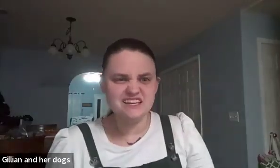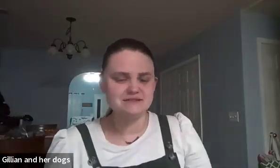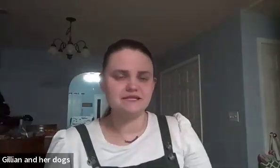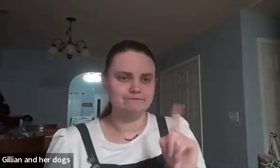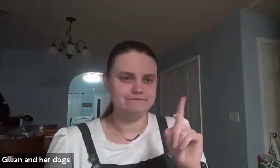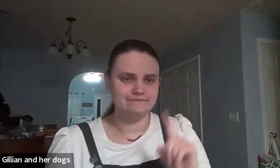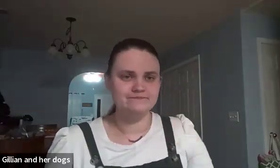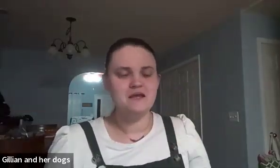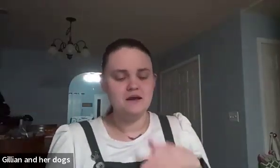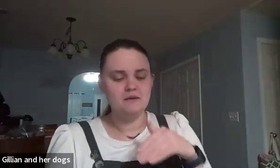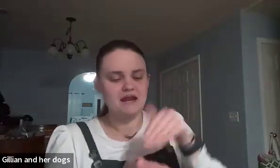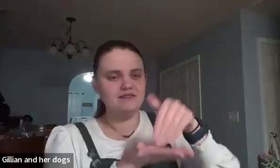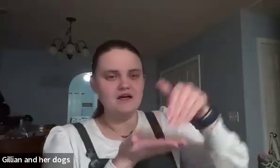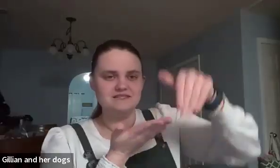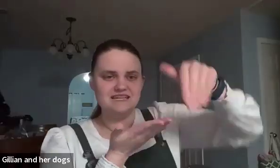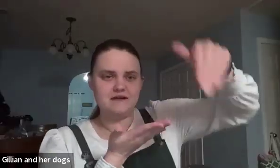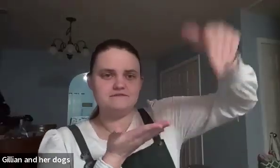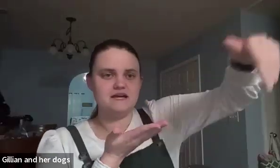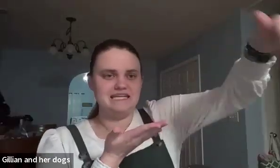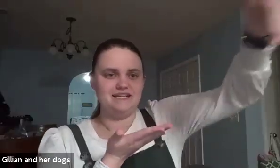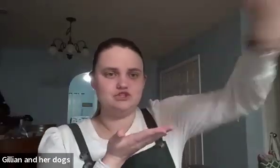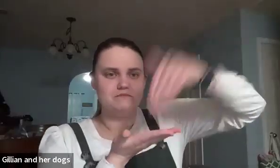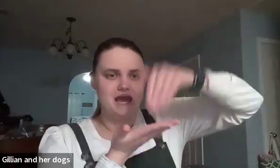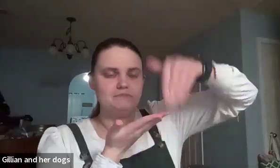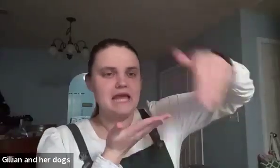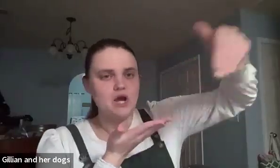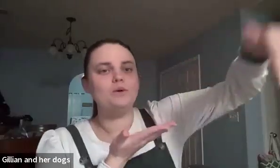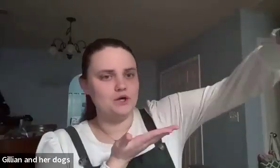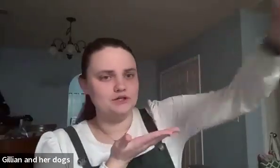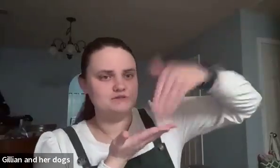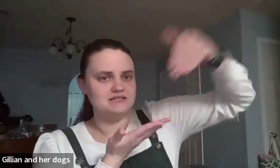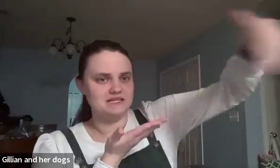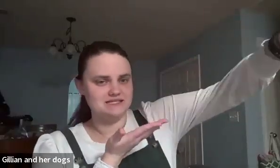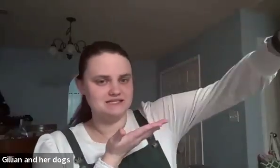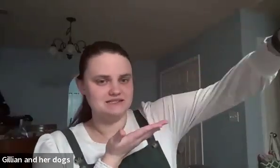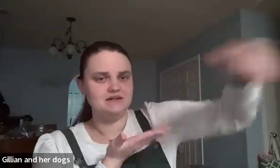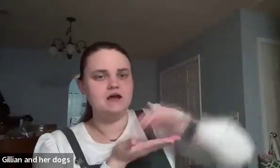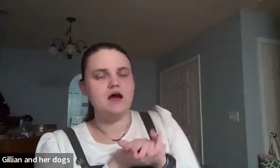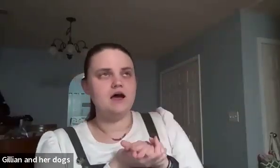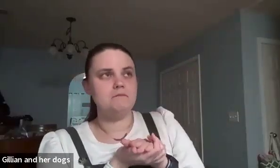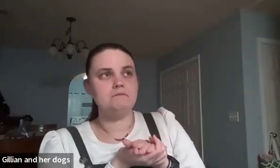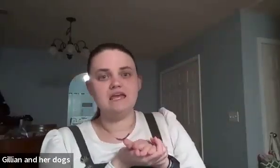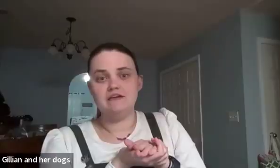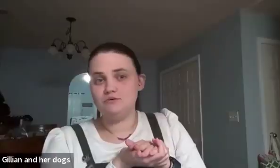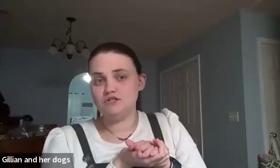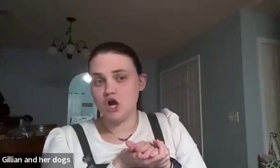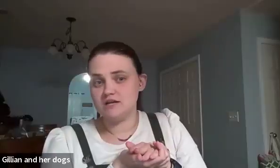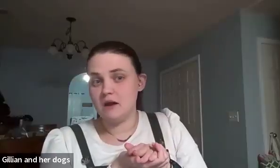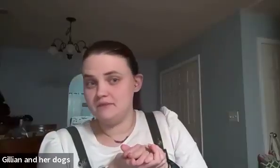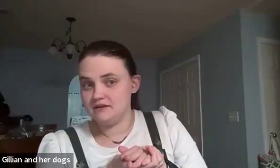is. I was like, mm-mm. But I love seeing that funny, dramatic play on words with this. If you were to talk about